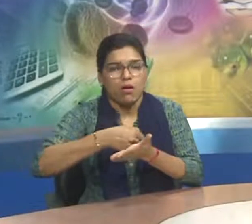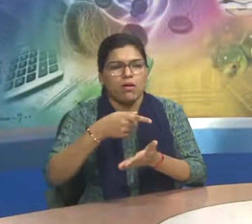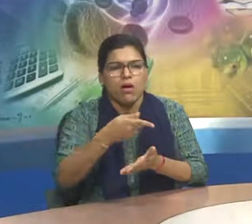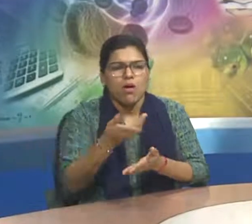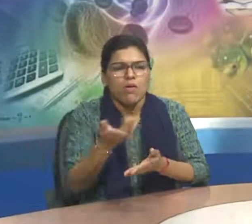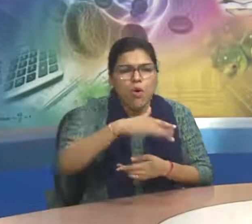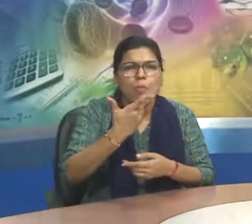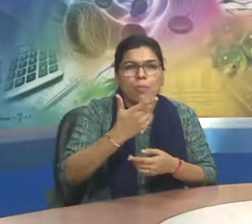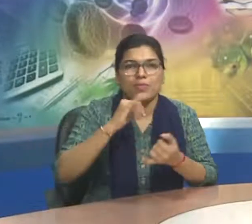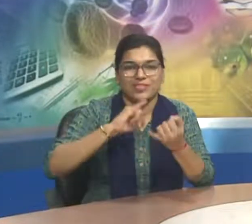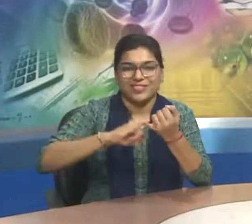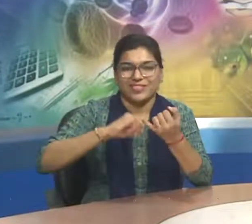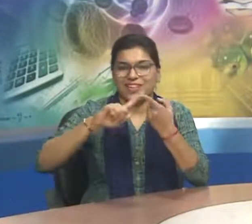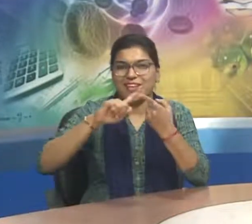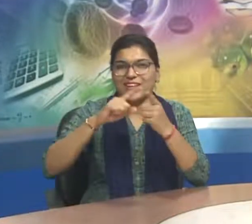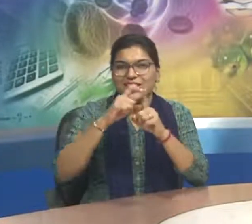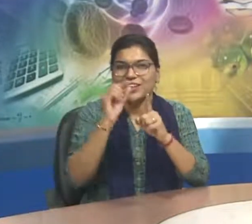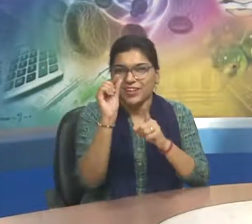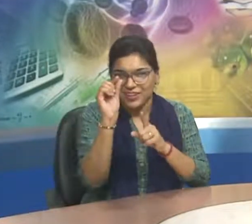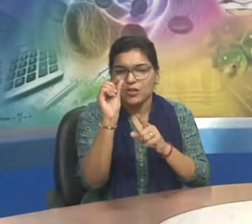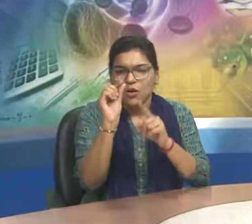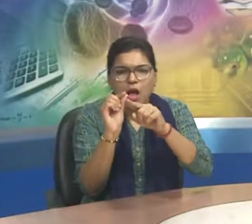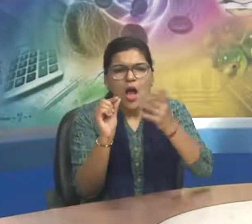The main two staple foods are